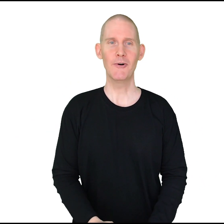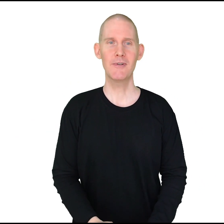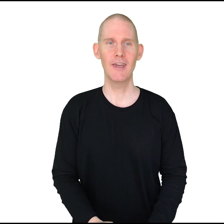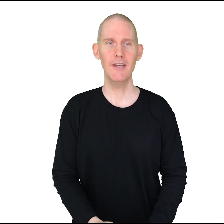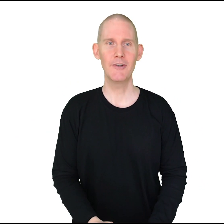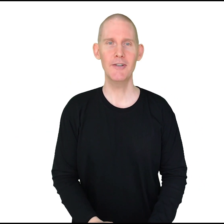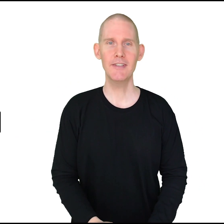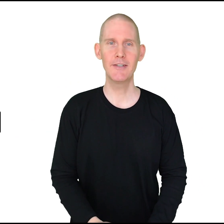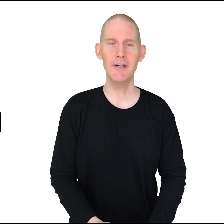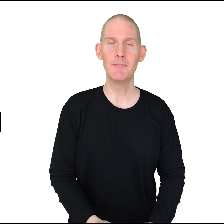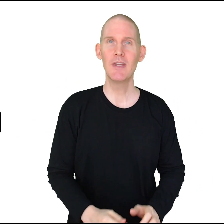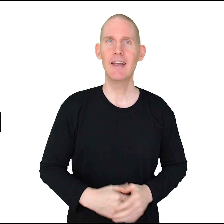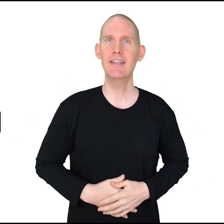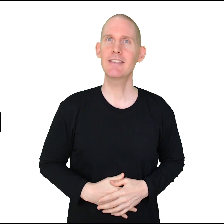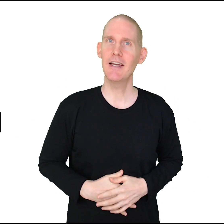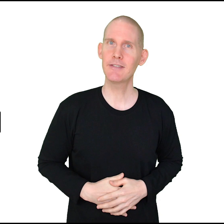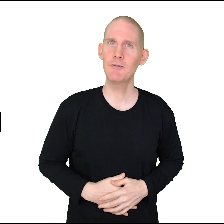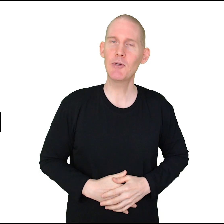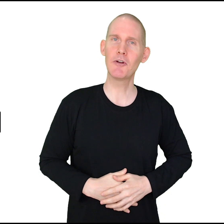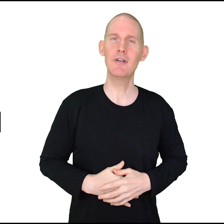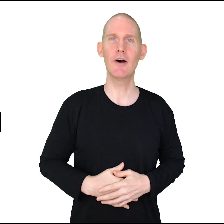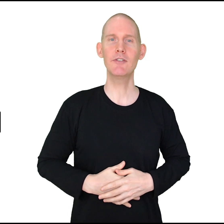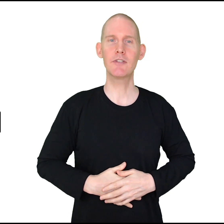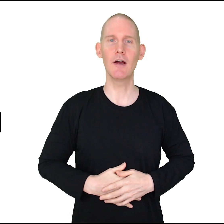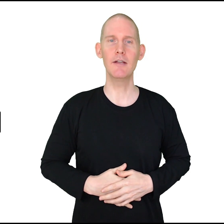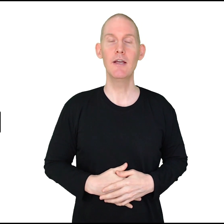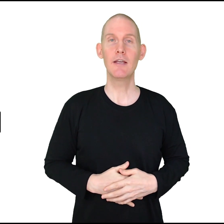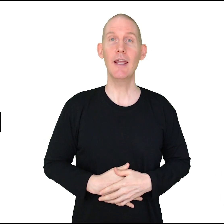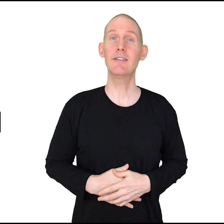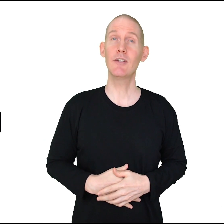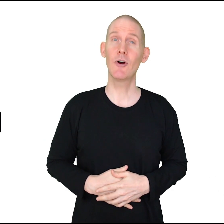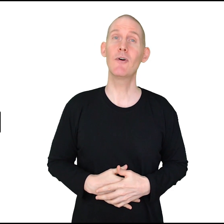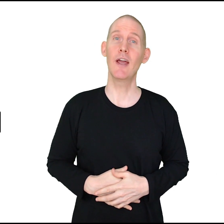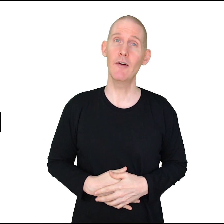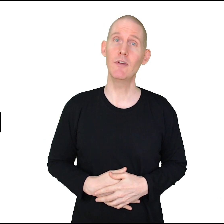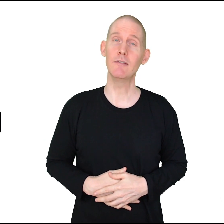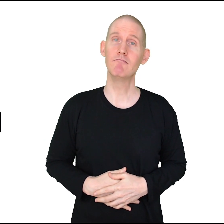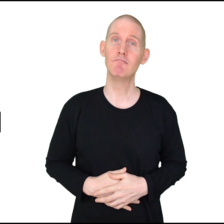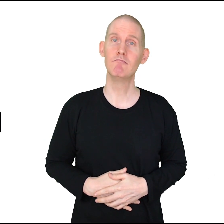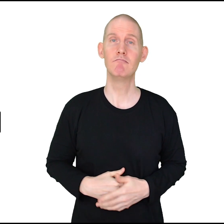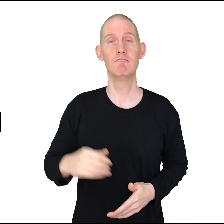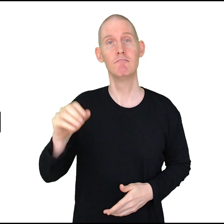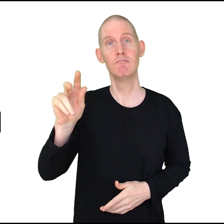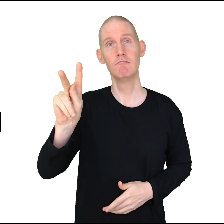Okay, good. In this lesson, we learned how to sign KACY, coat, heavy.